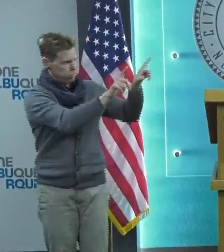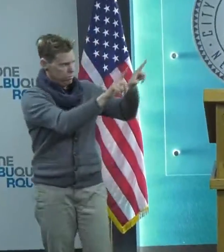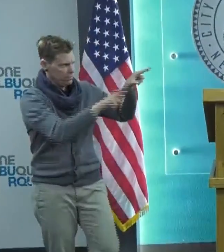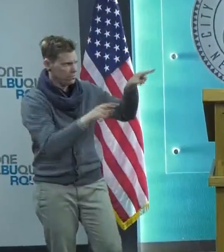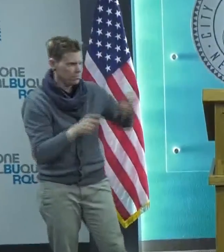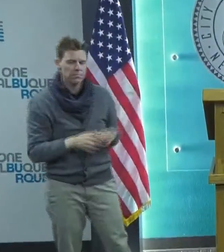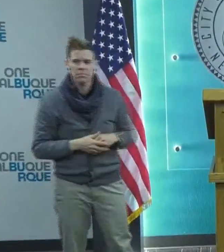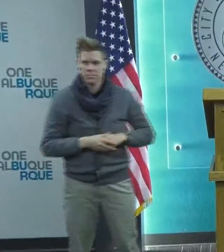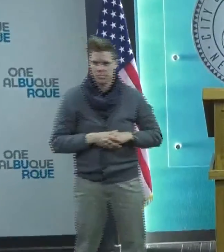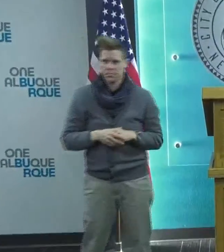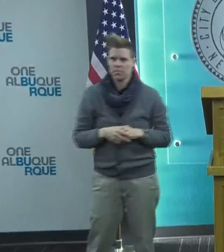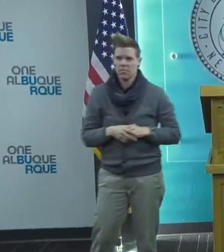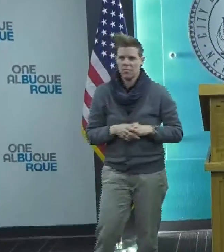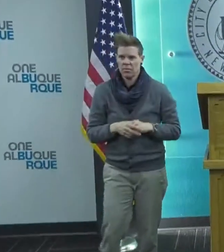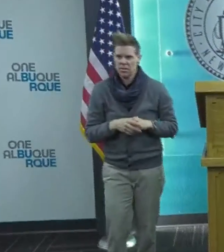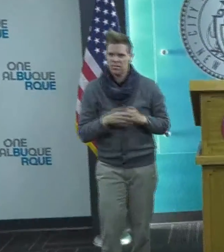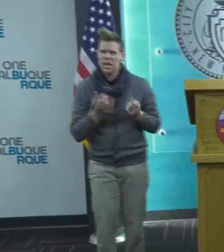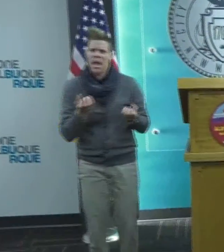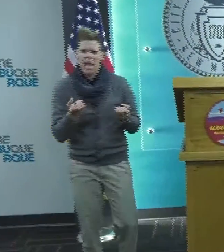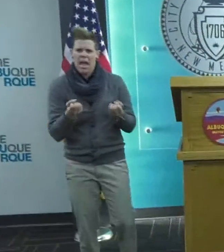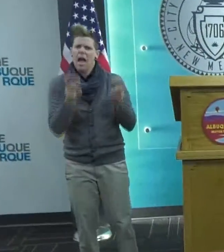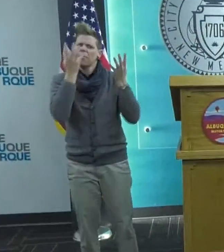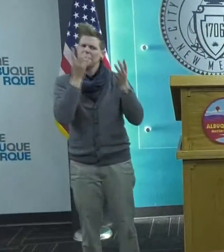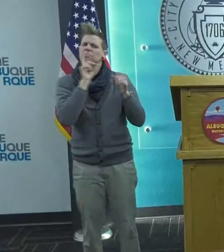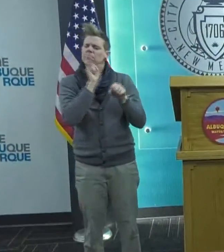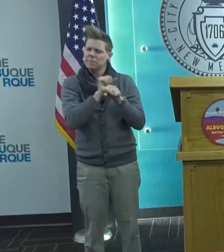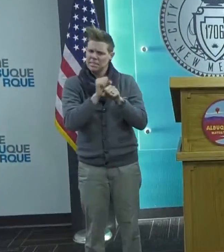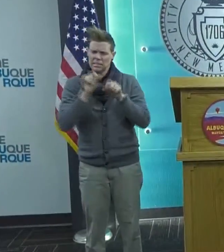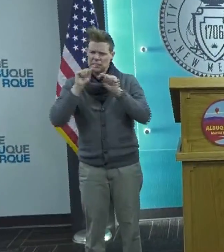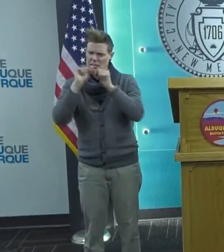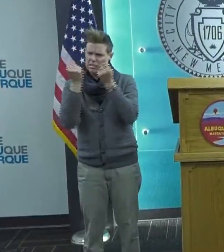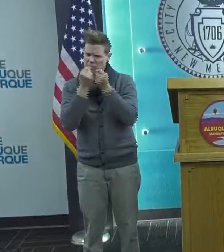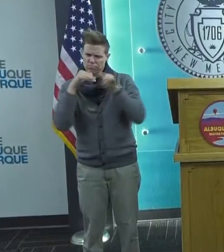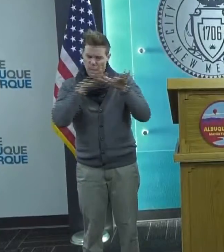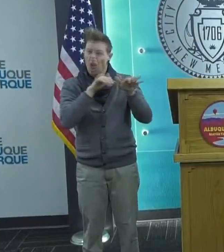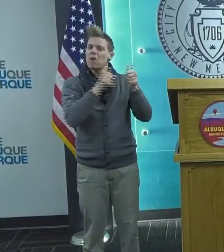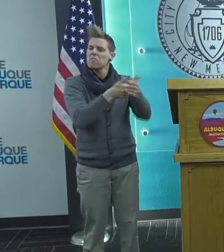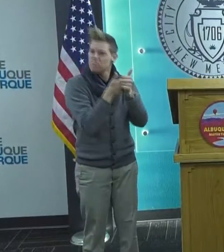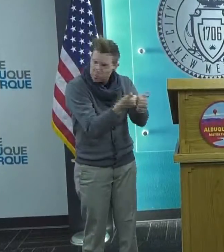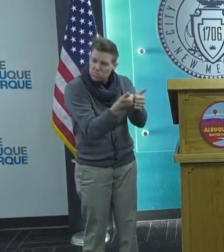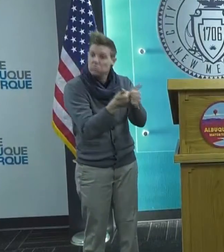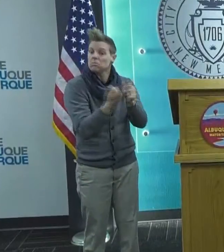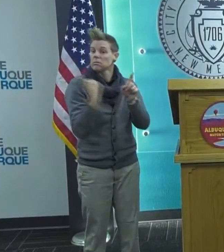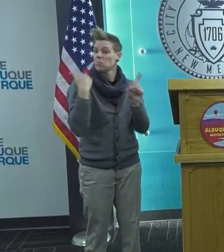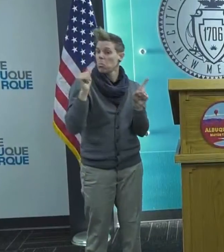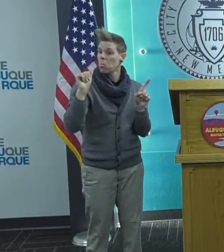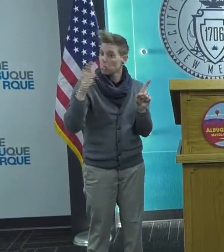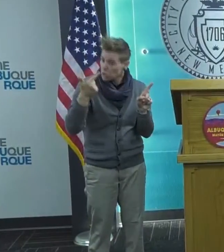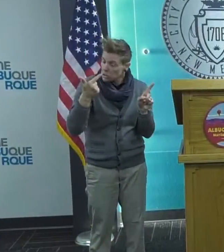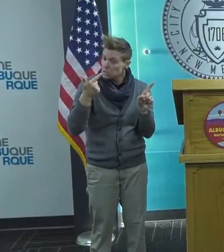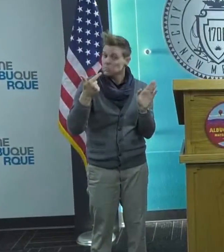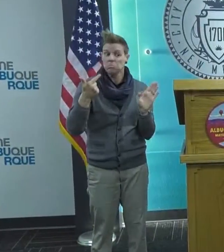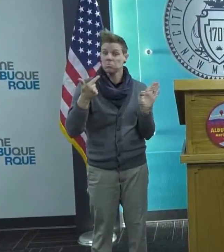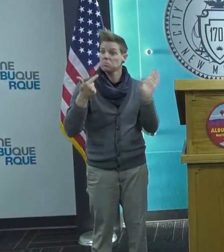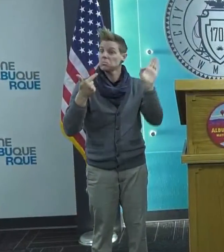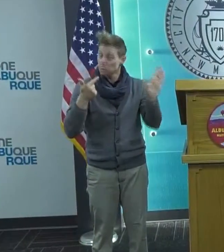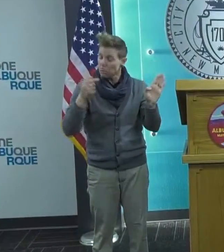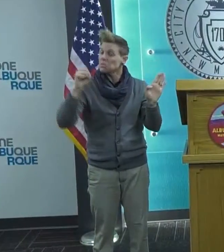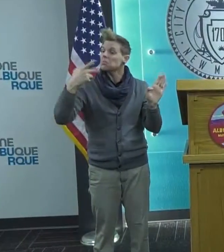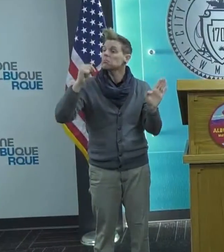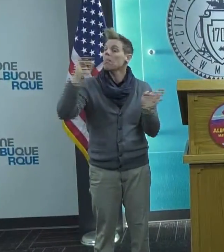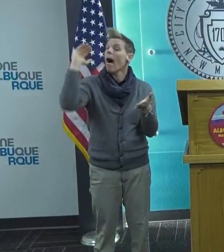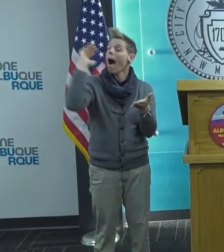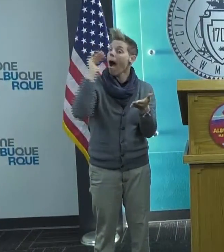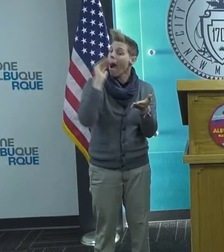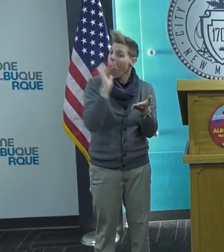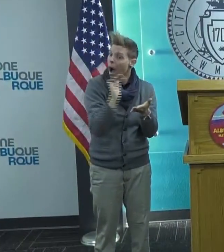of enforcement actions, compliance actions right here in August. You can see it did go down quite a bit in September. And, we were